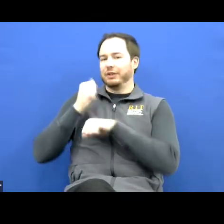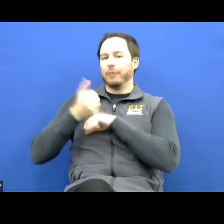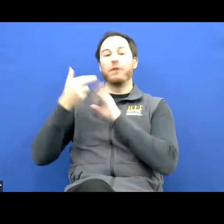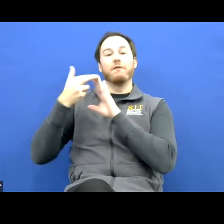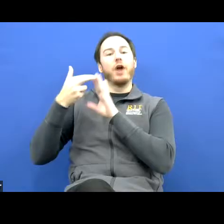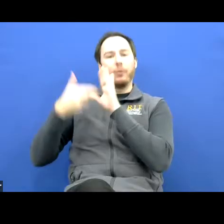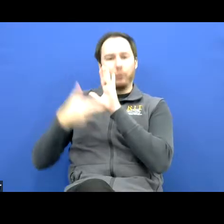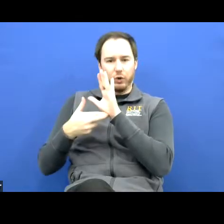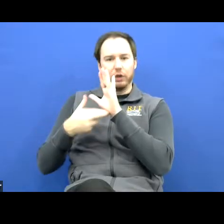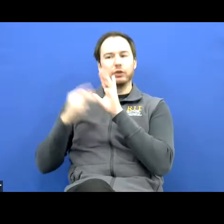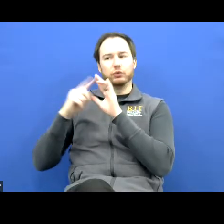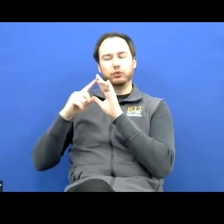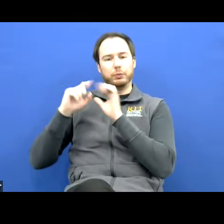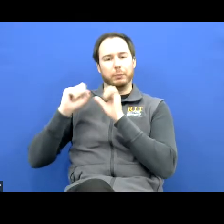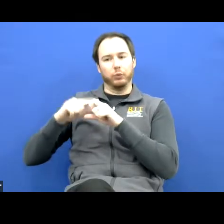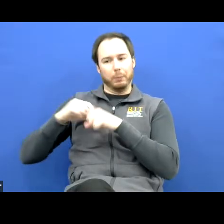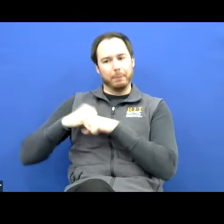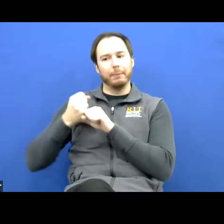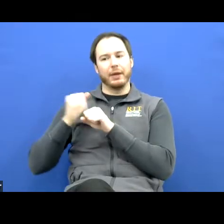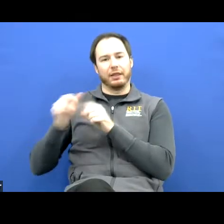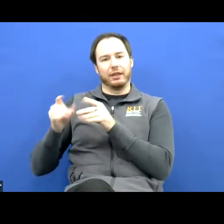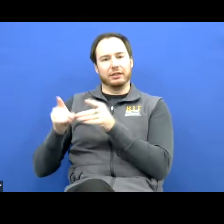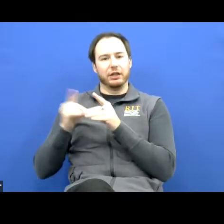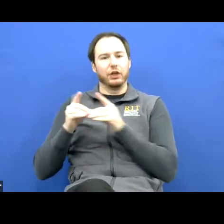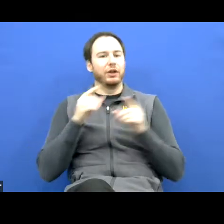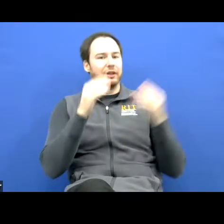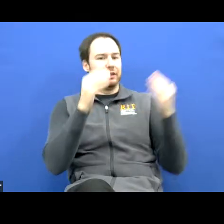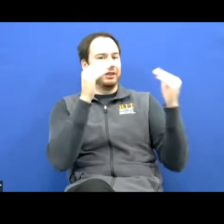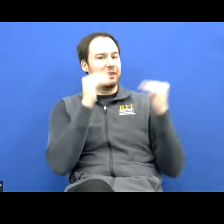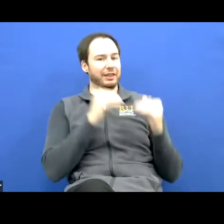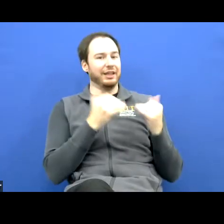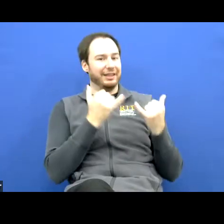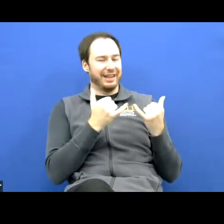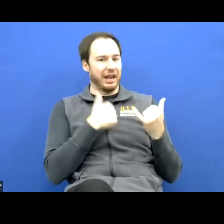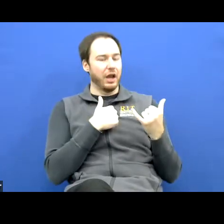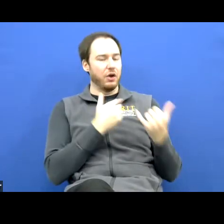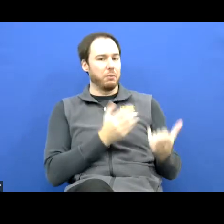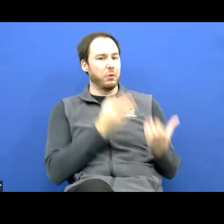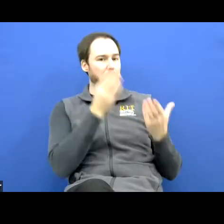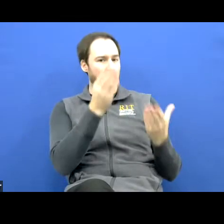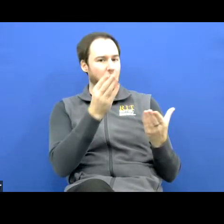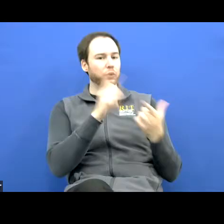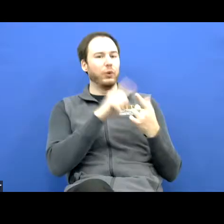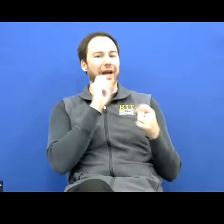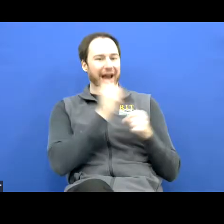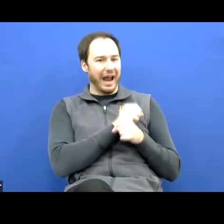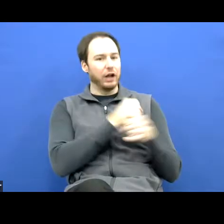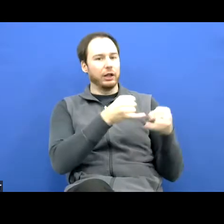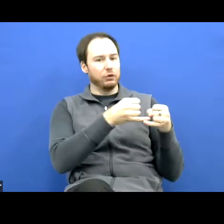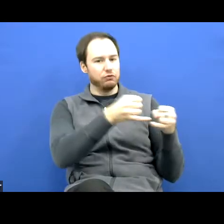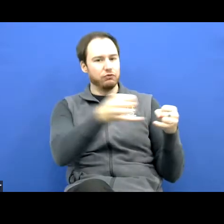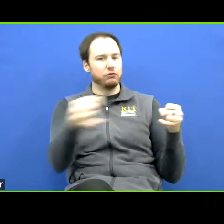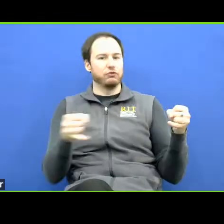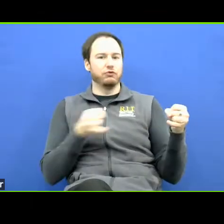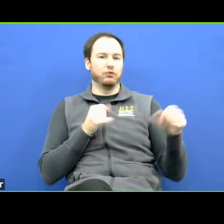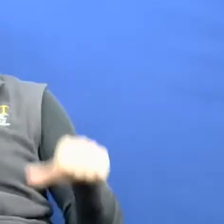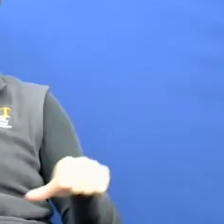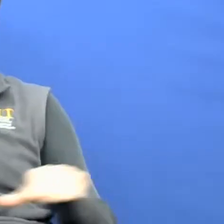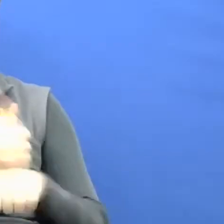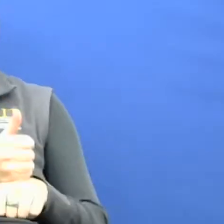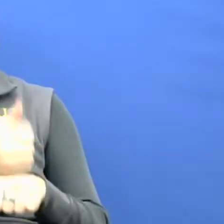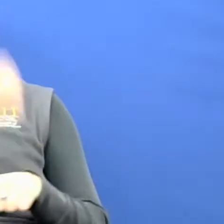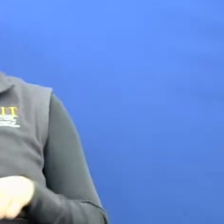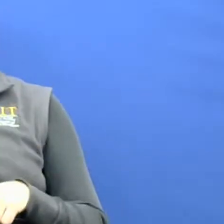we create the districts. And then this local law actually creates the district